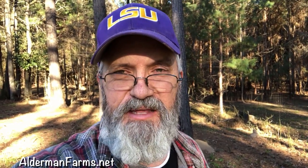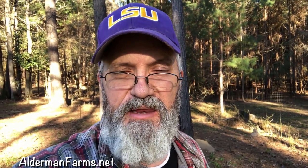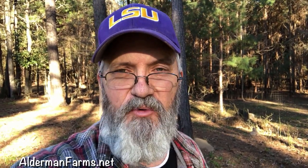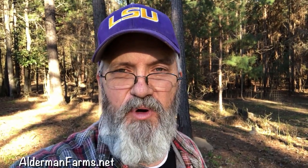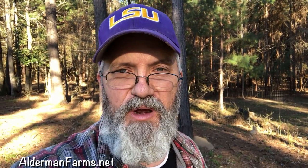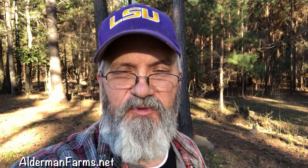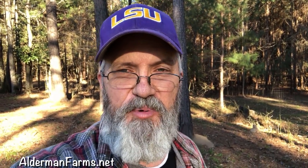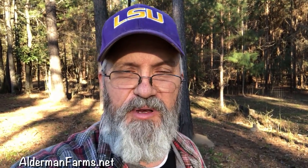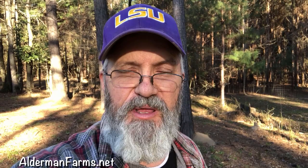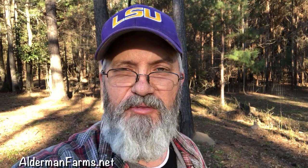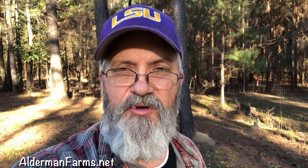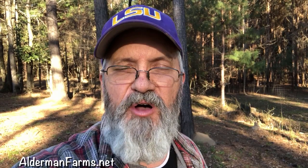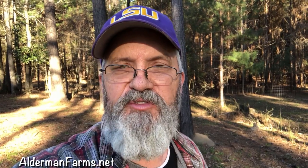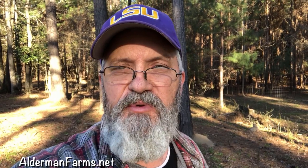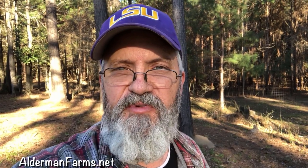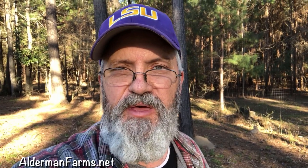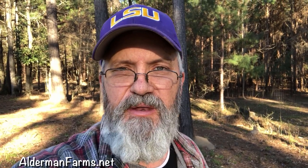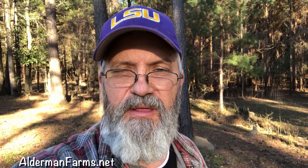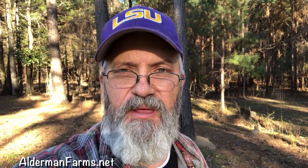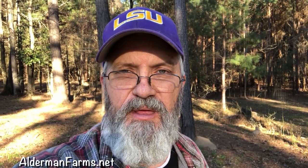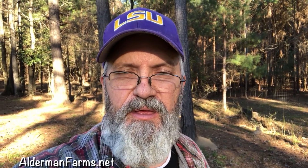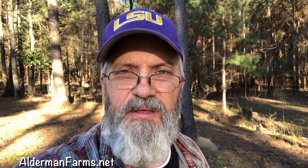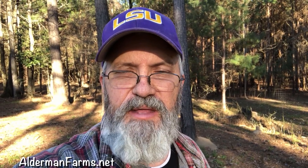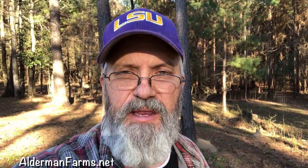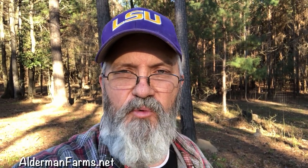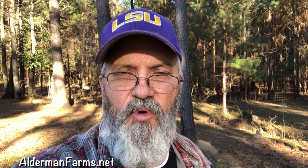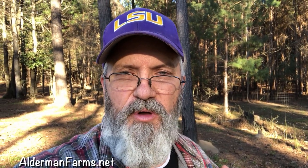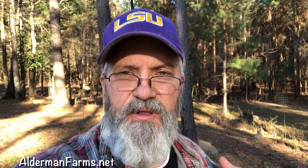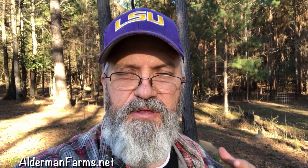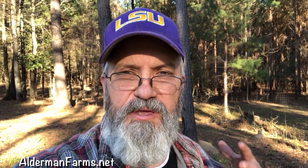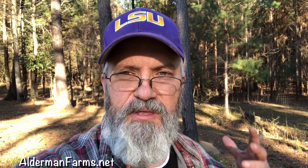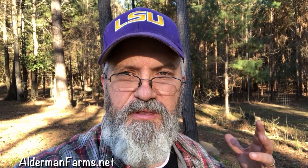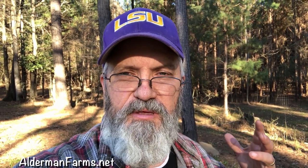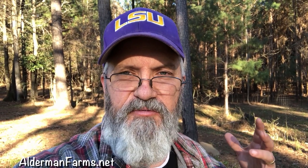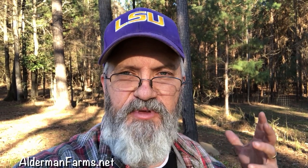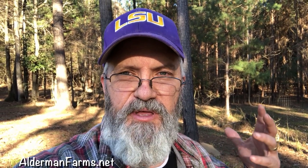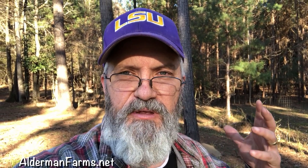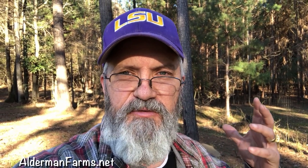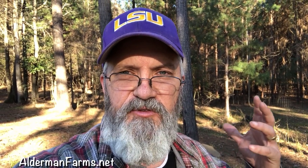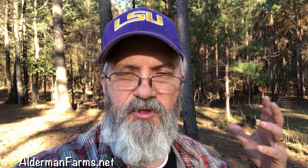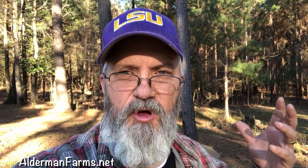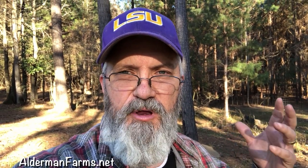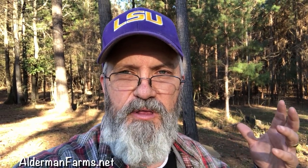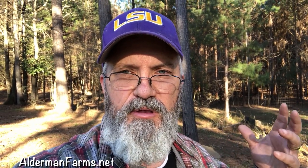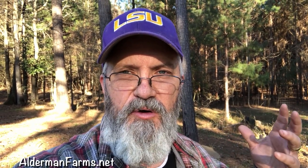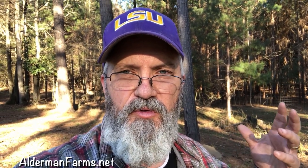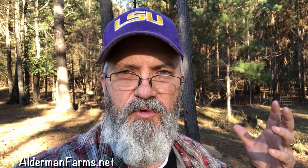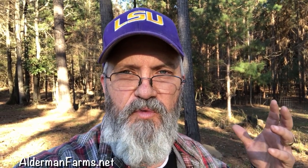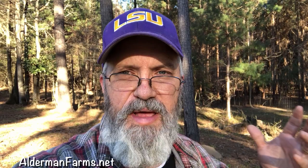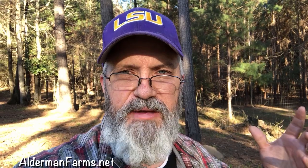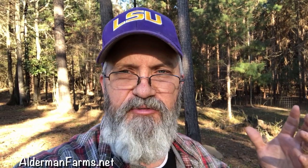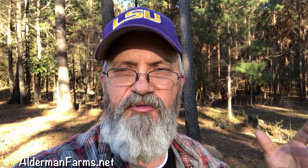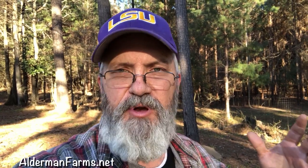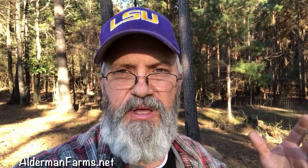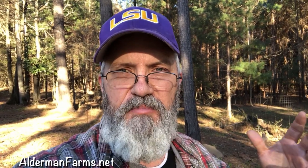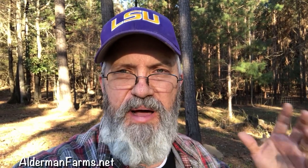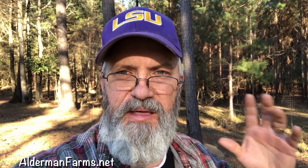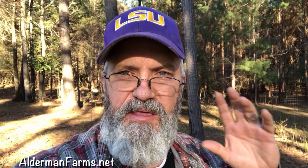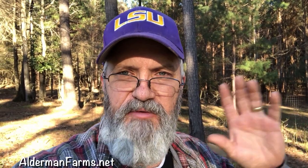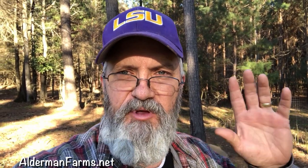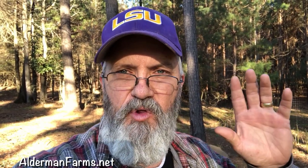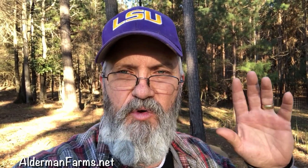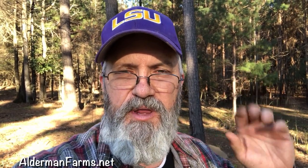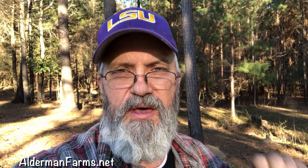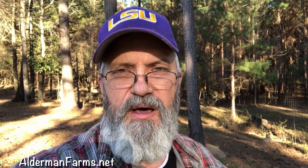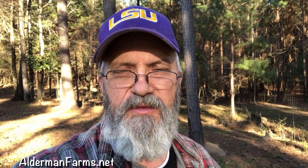Thanks, Danny Awana, for putting together an awesome event. Danny wanted to get the event started on the right footing